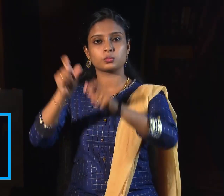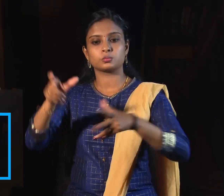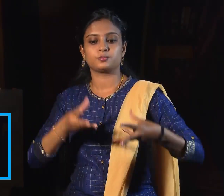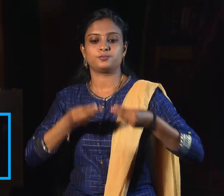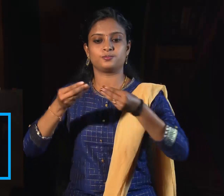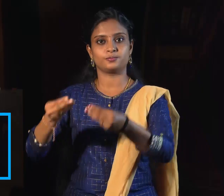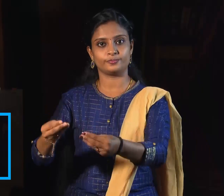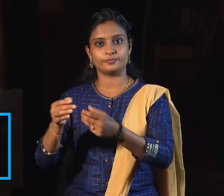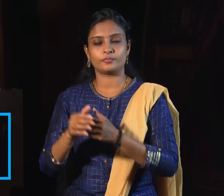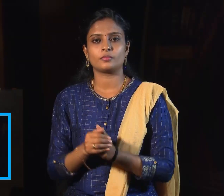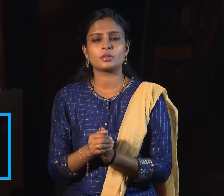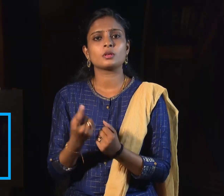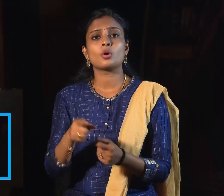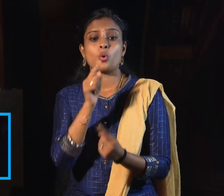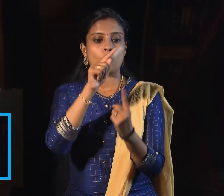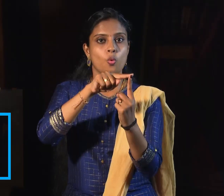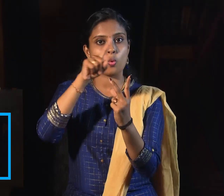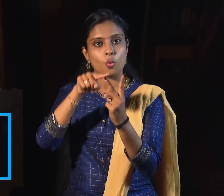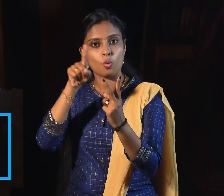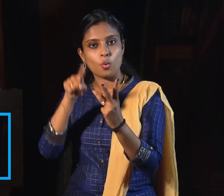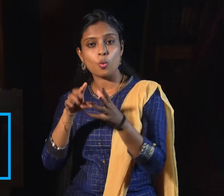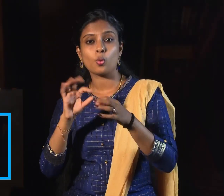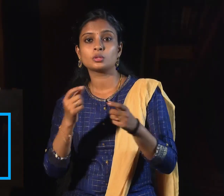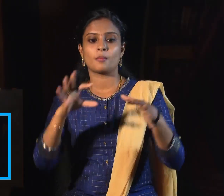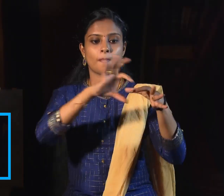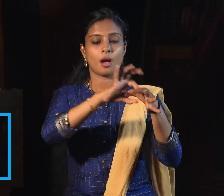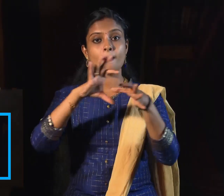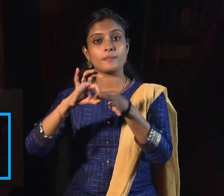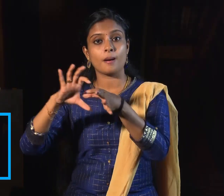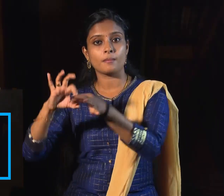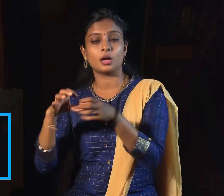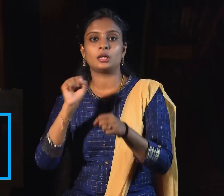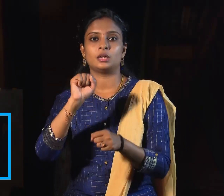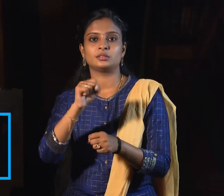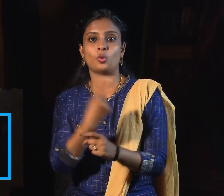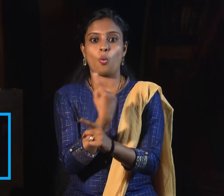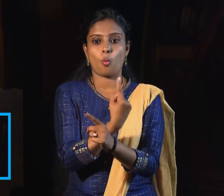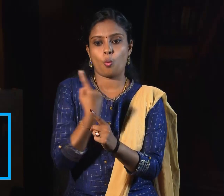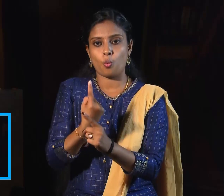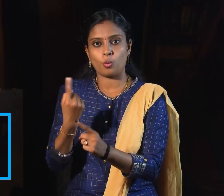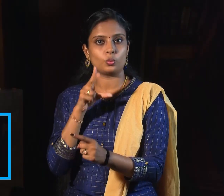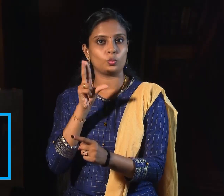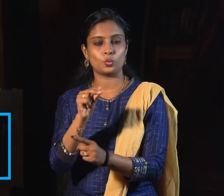is tertiary. Each sector depends on others to function properly within the economy.